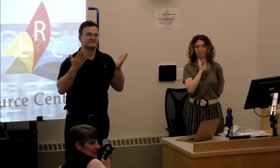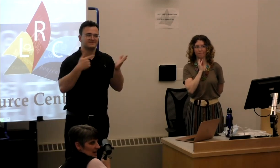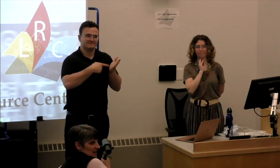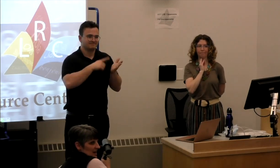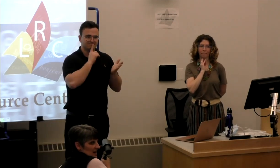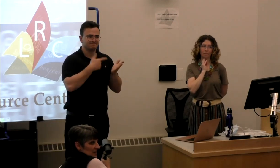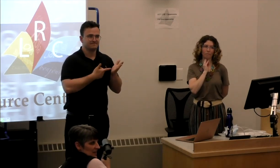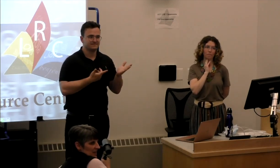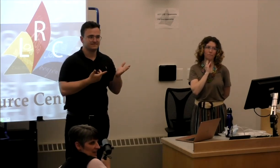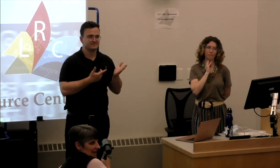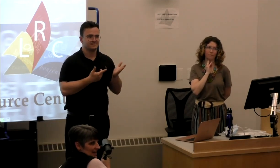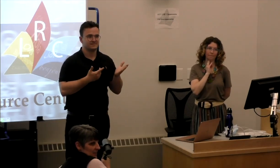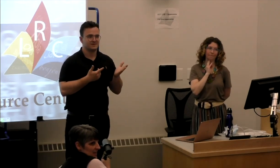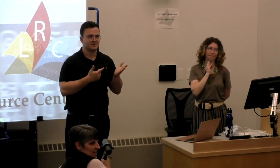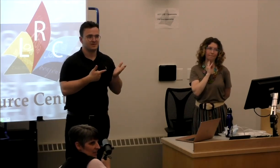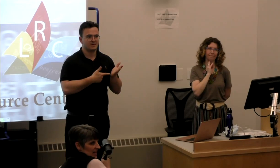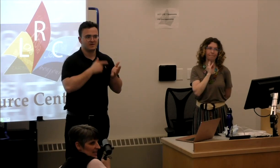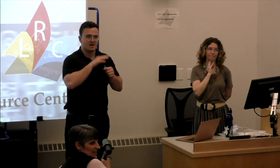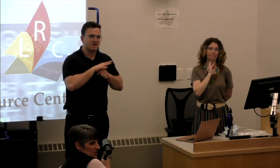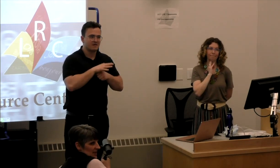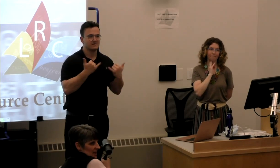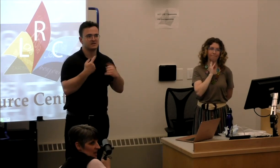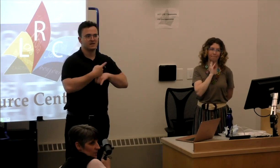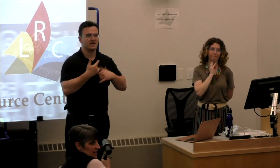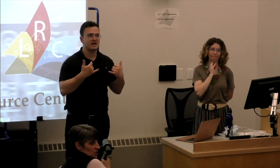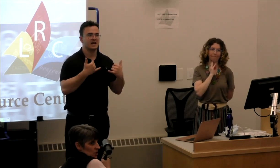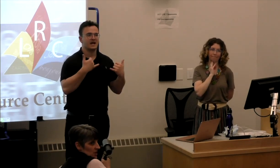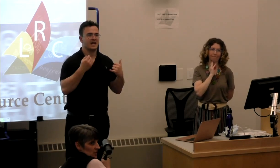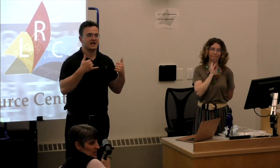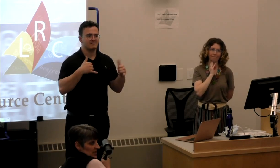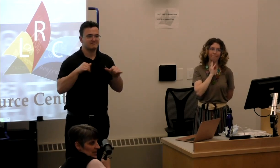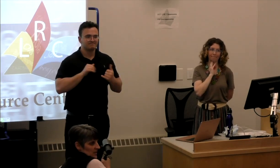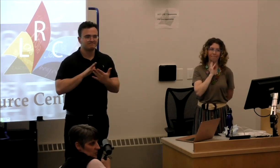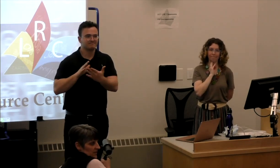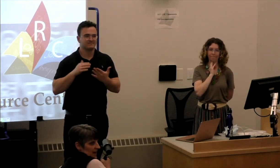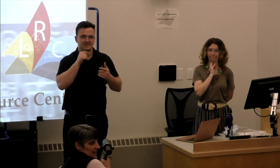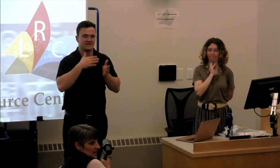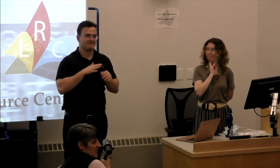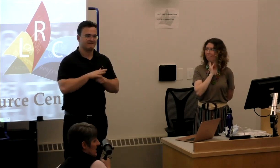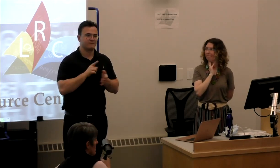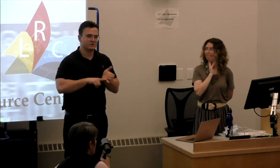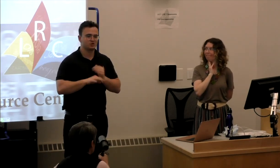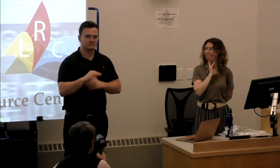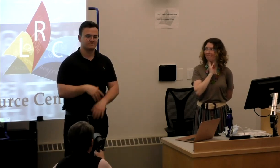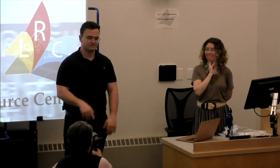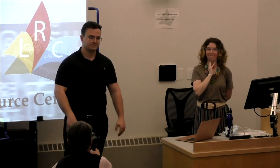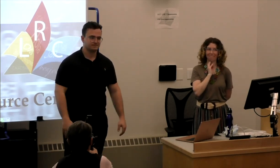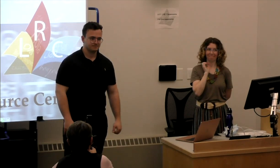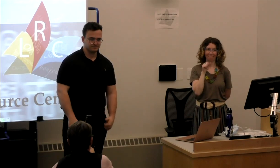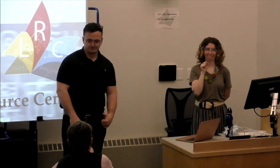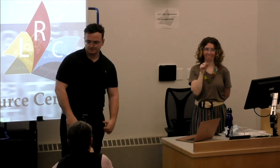documented that has been taking place, and there's not enough research presently to provide that documentation.